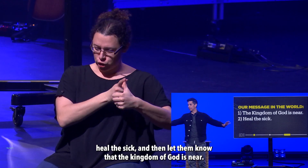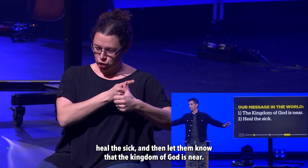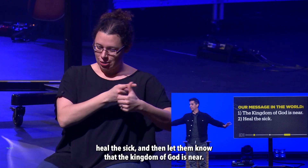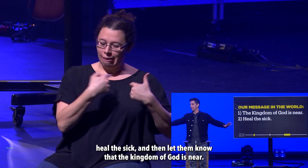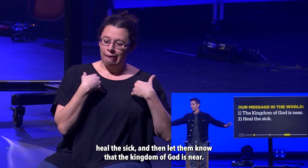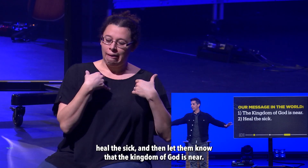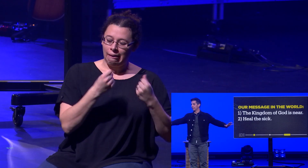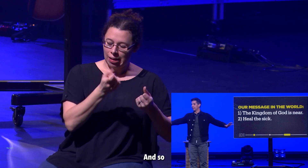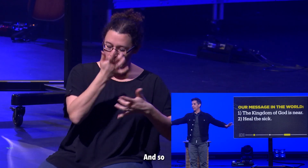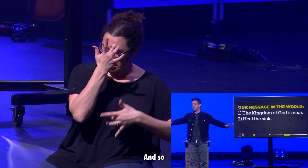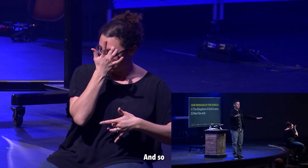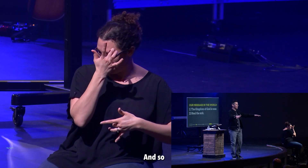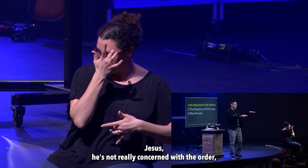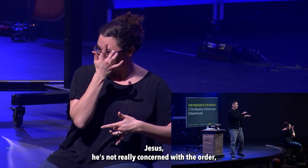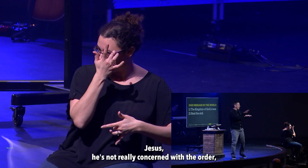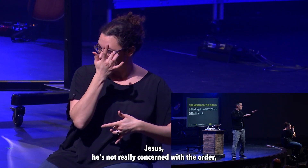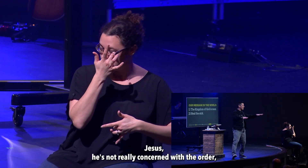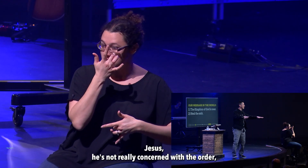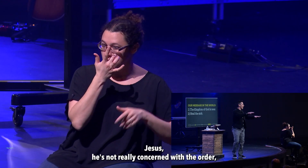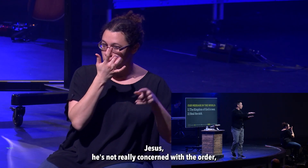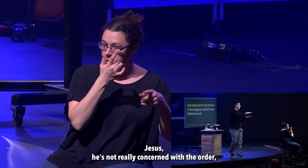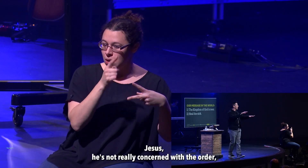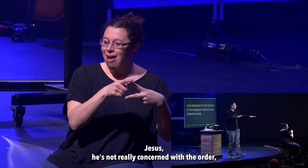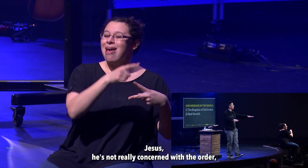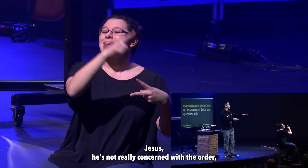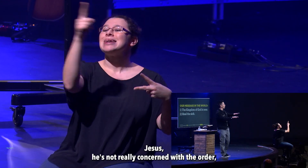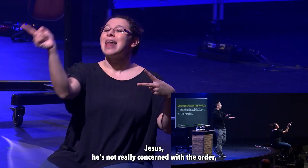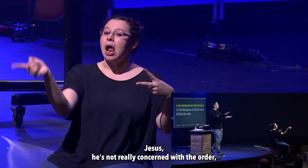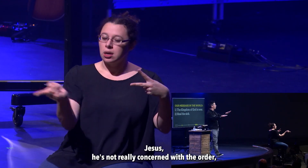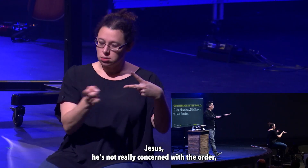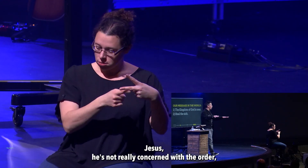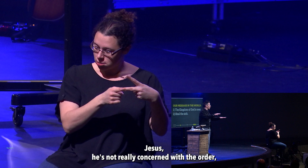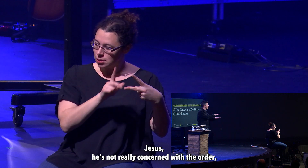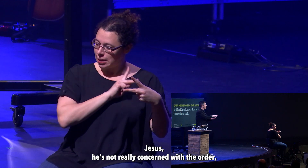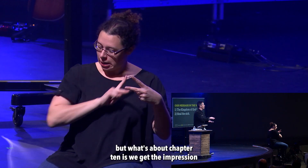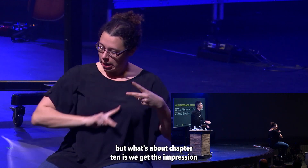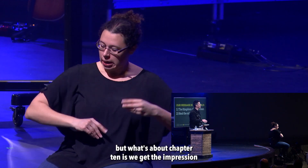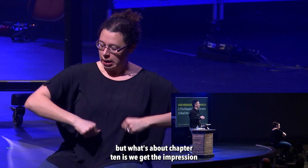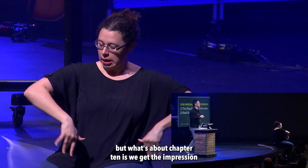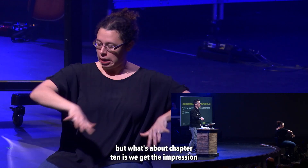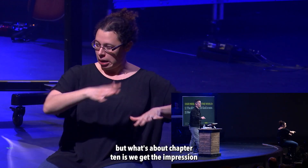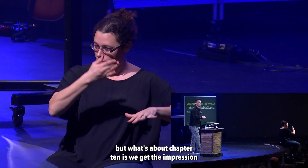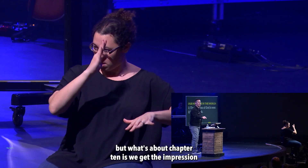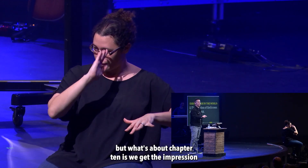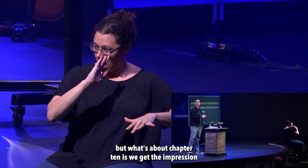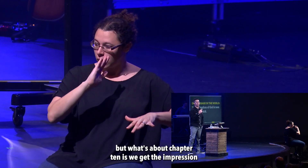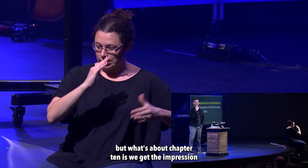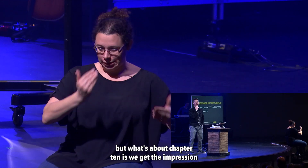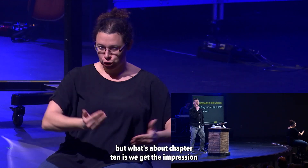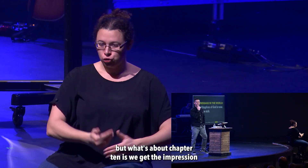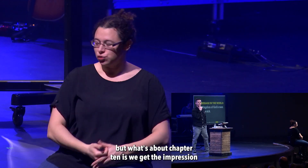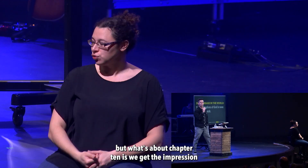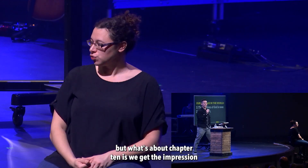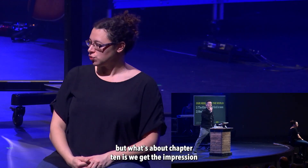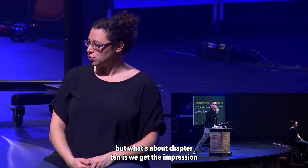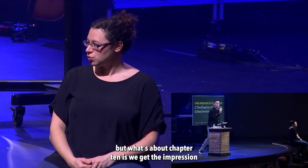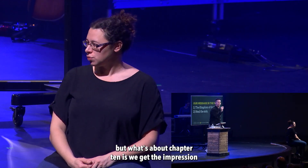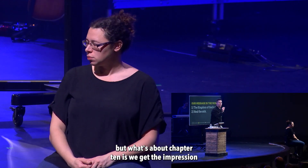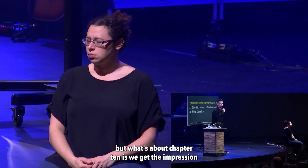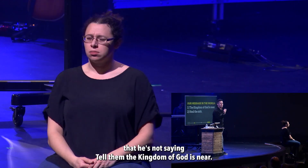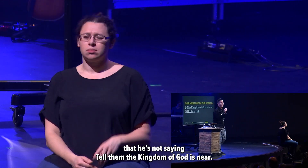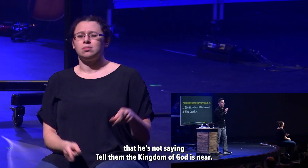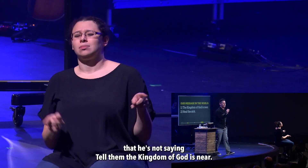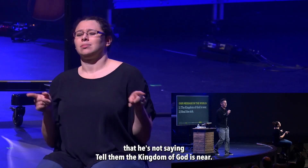near. And so Jesus, he's not really concerned with the order, but what's interesting about chapter 10 is we get